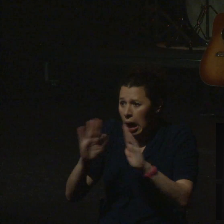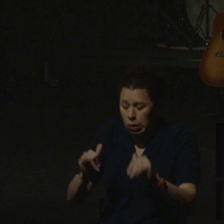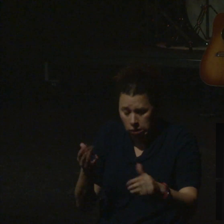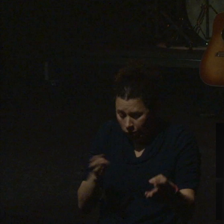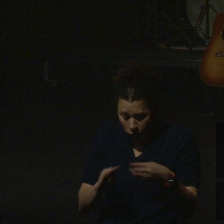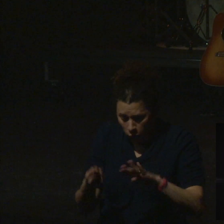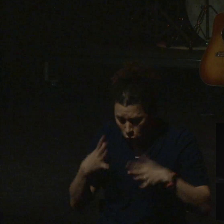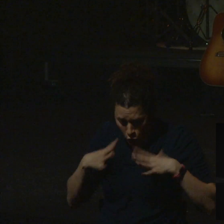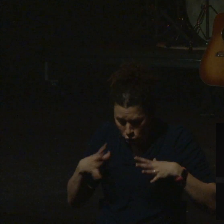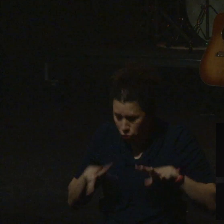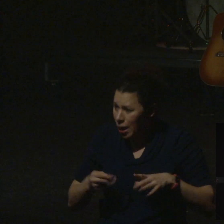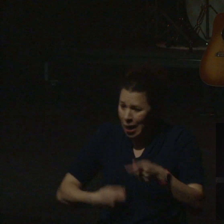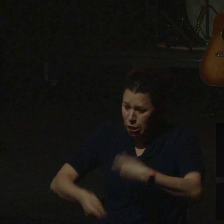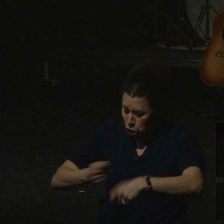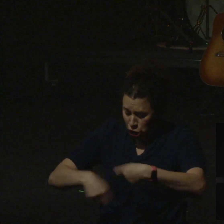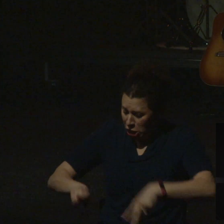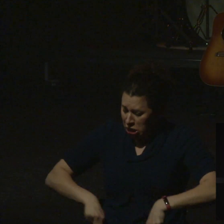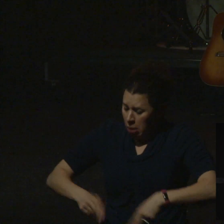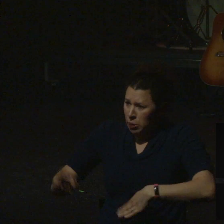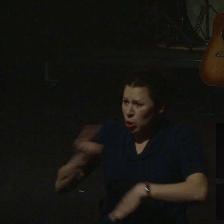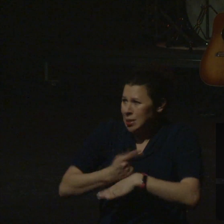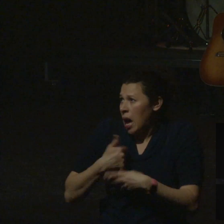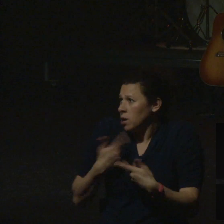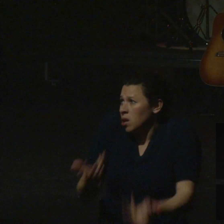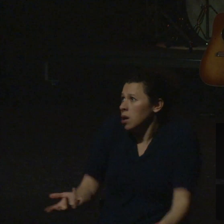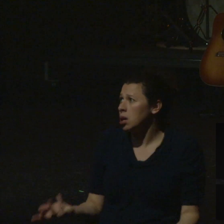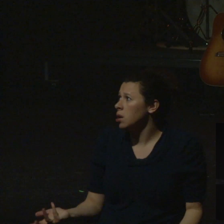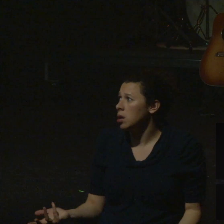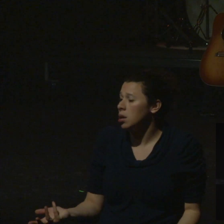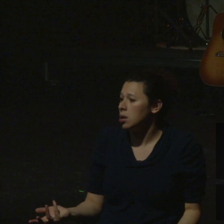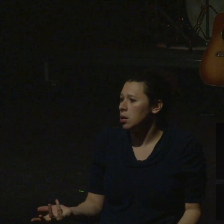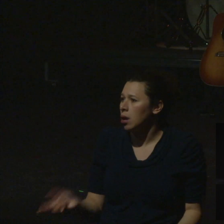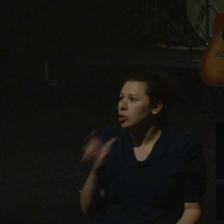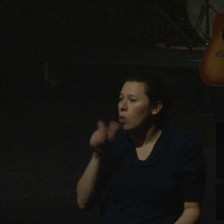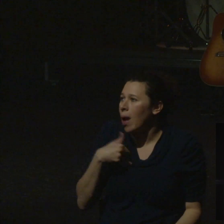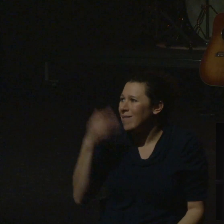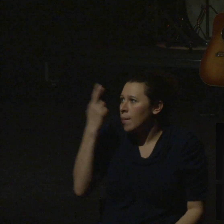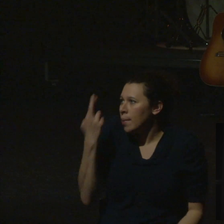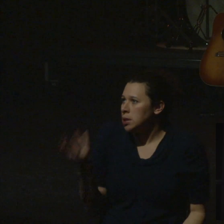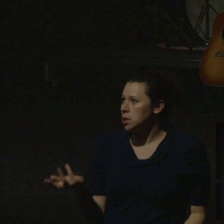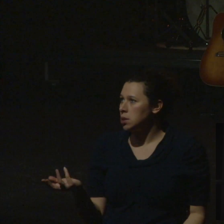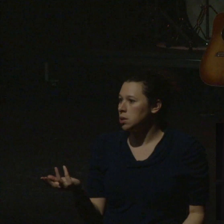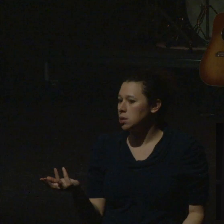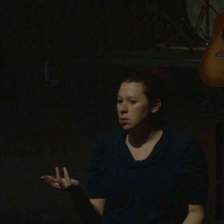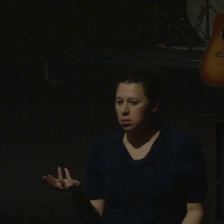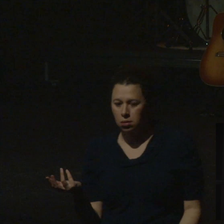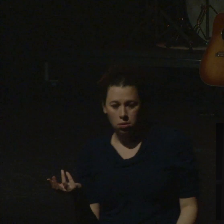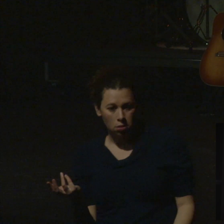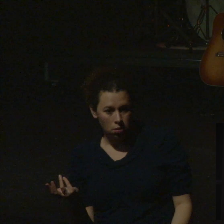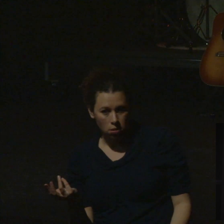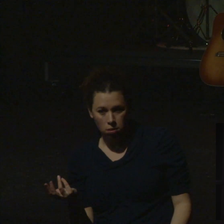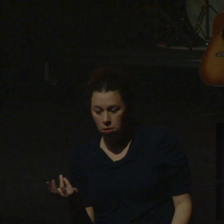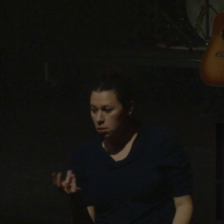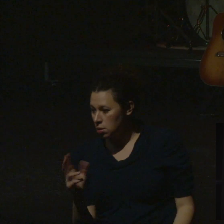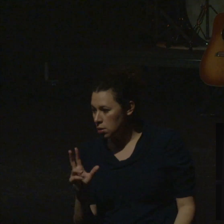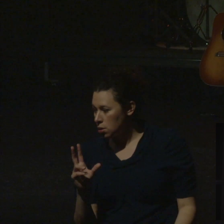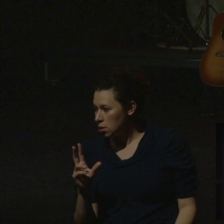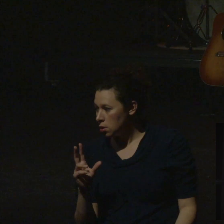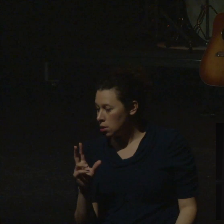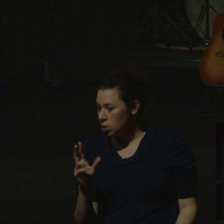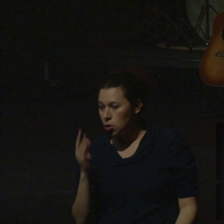laundry and change diapers all day. I don't have a purpose. Dude, I'm a janitor. I clean buildings